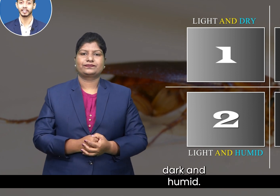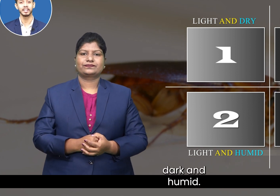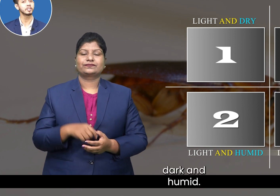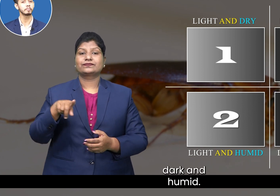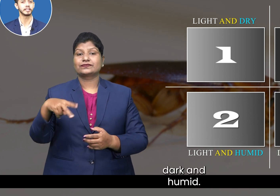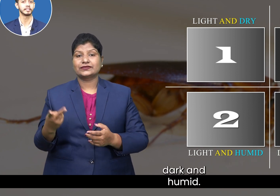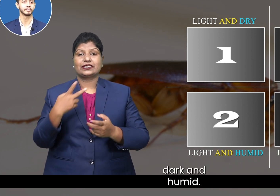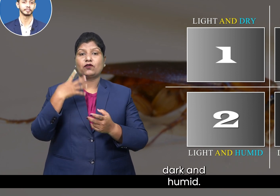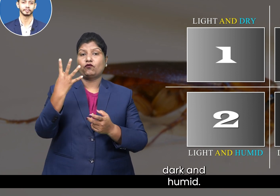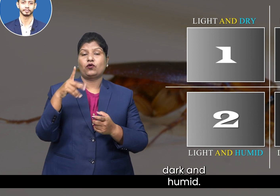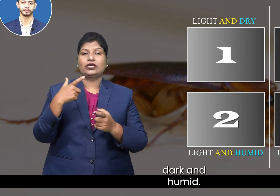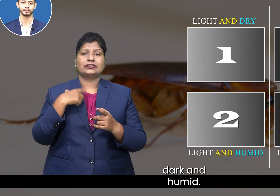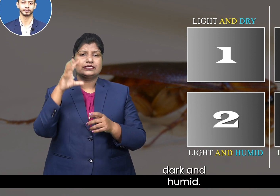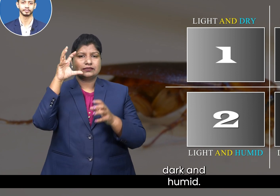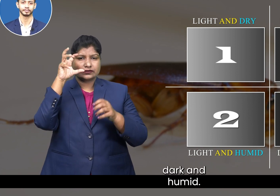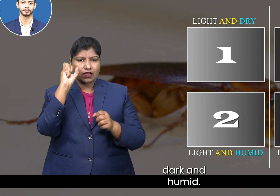dark and humid.